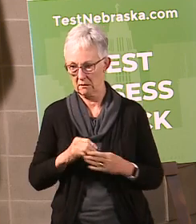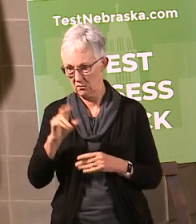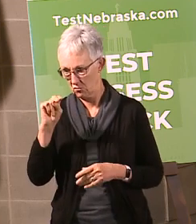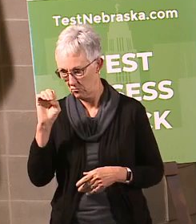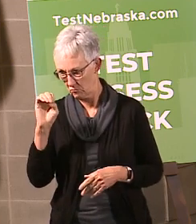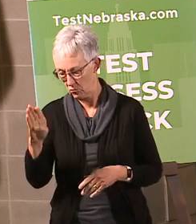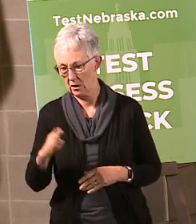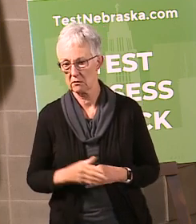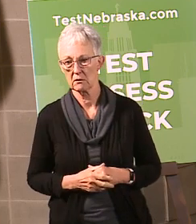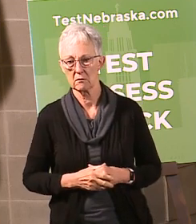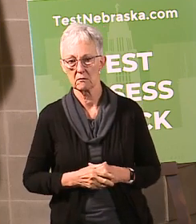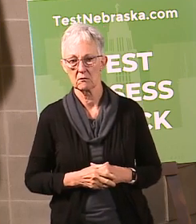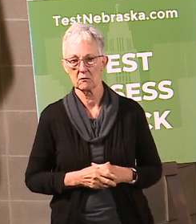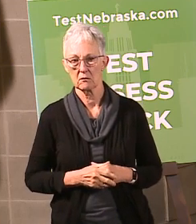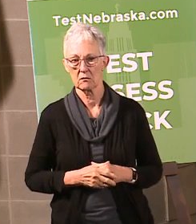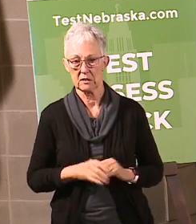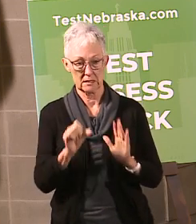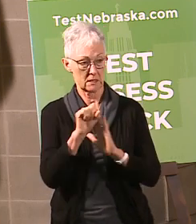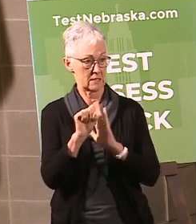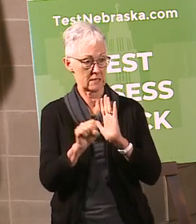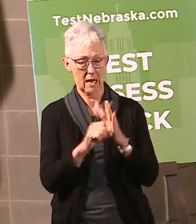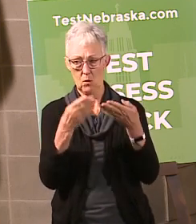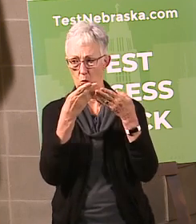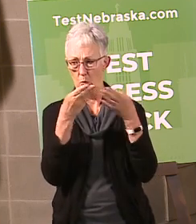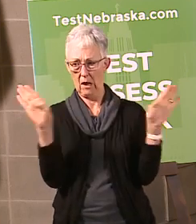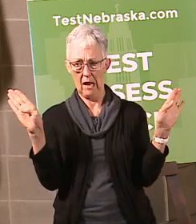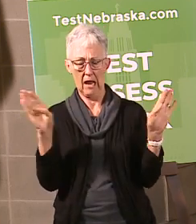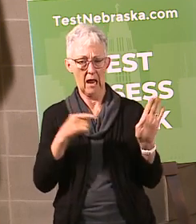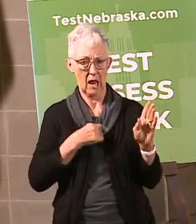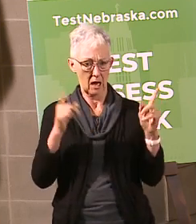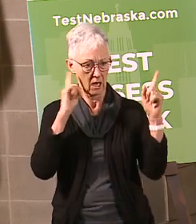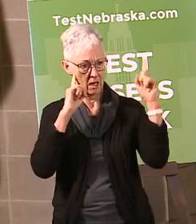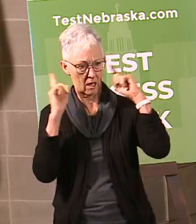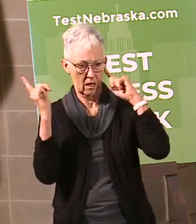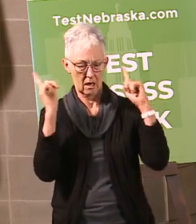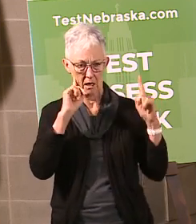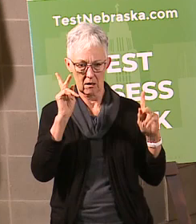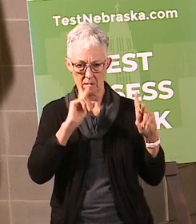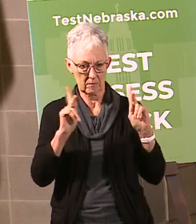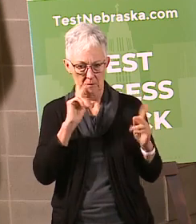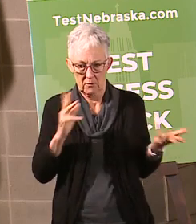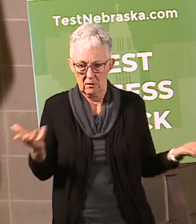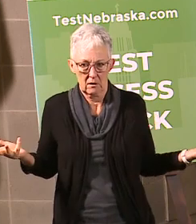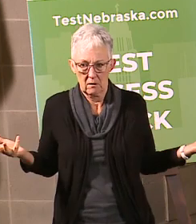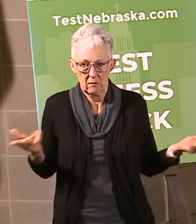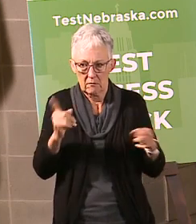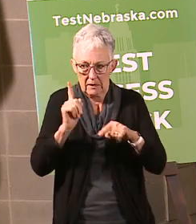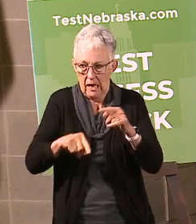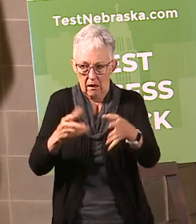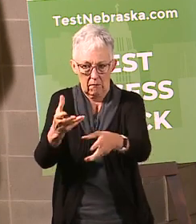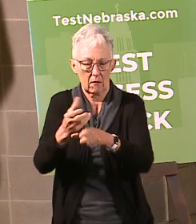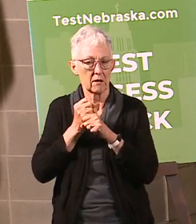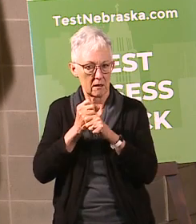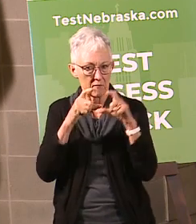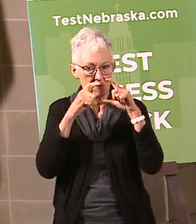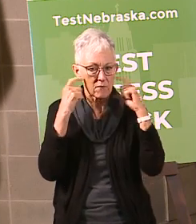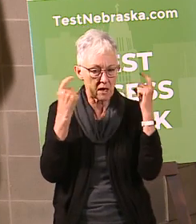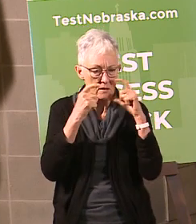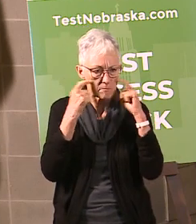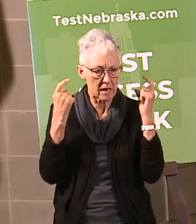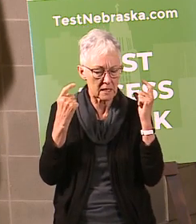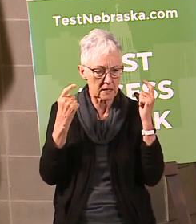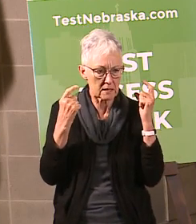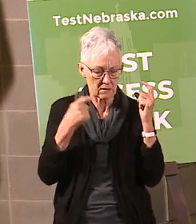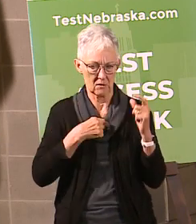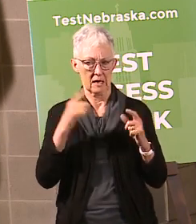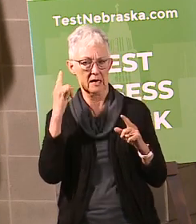and across the state, I have started hearing about how people don't have access to the face masks. And one of the concerns is I'm hearing this